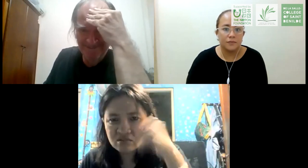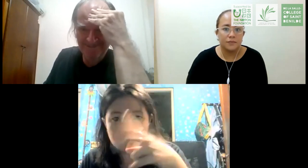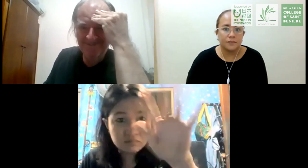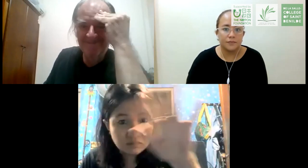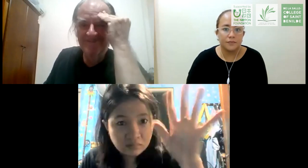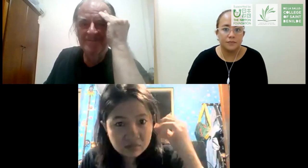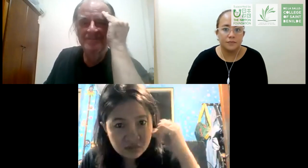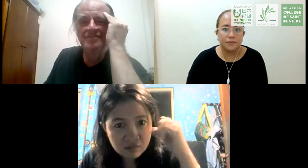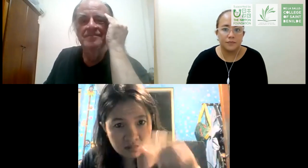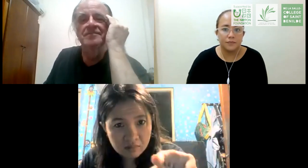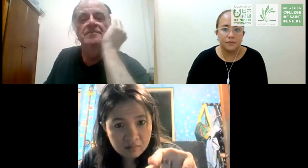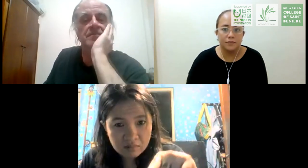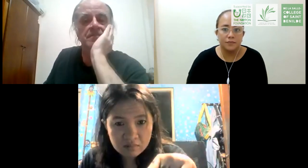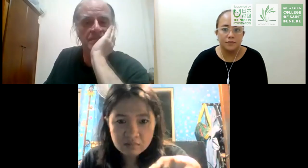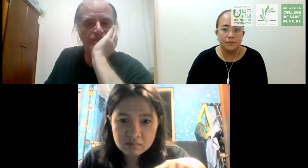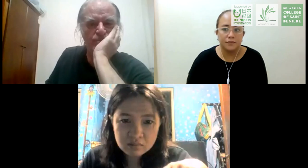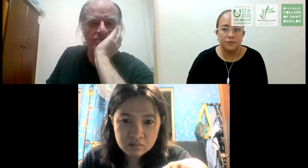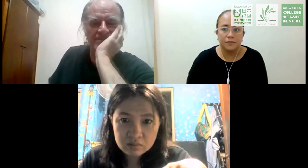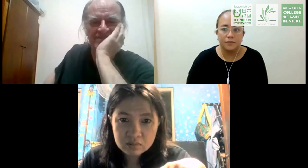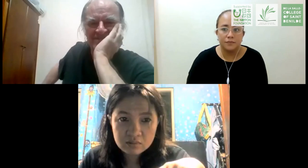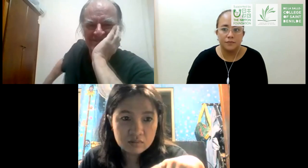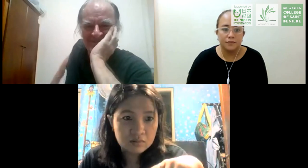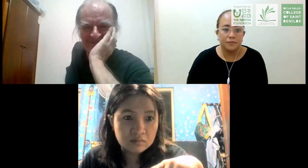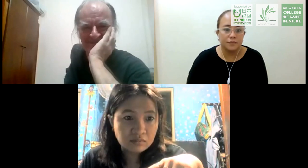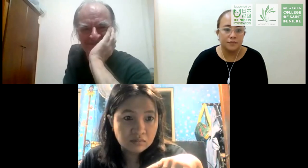Guess he can't see me. Shaq. Shaq. Uh,